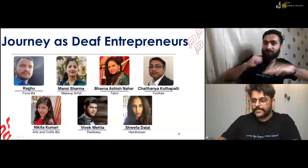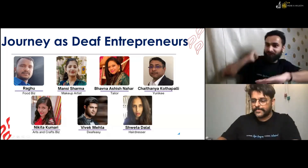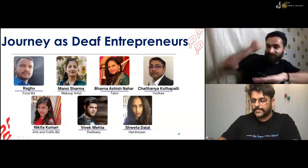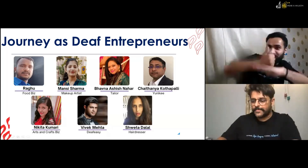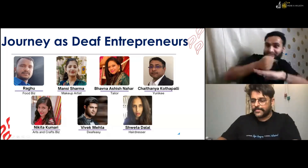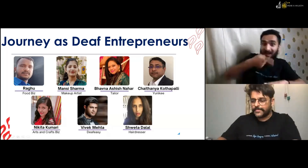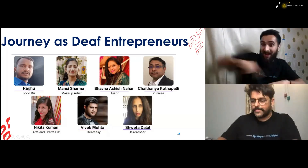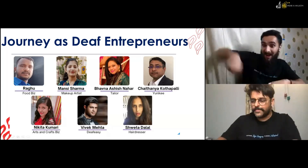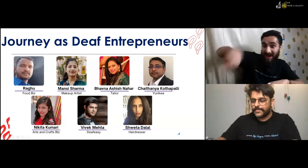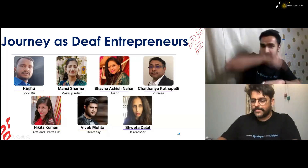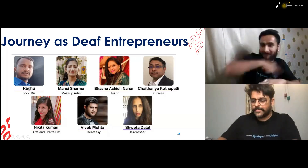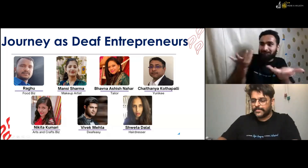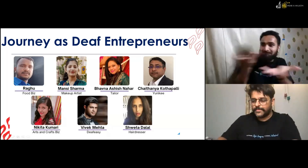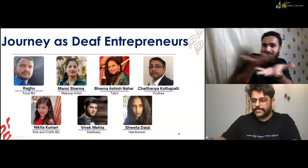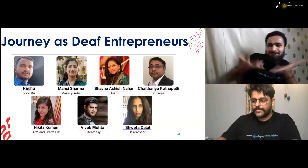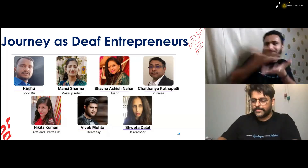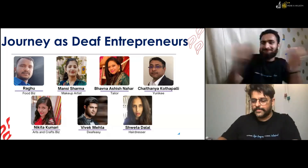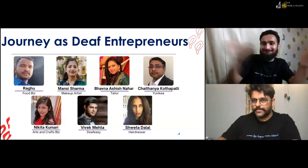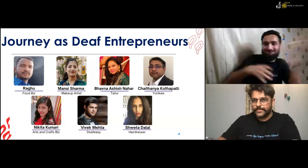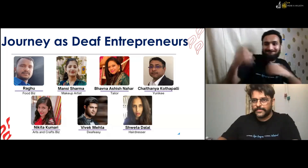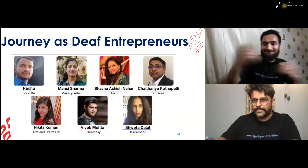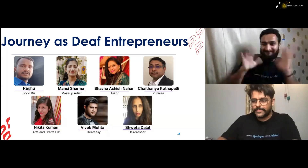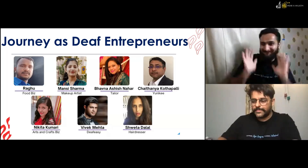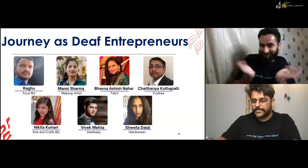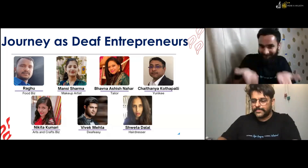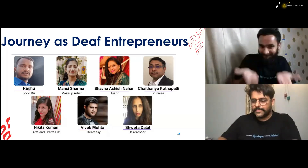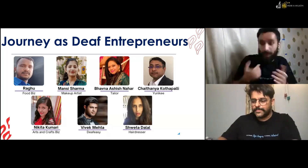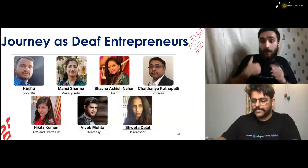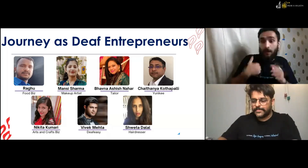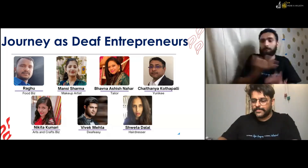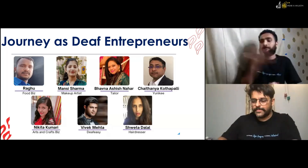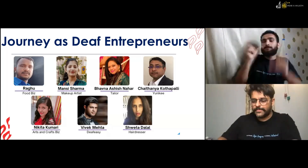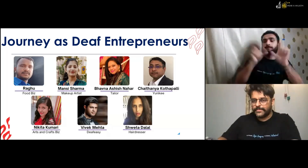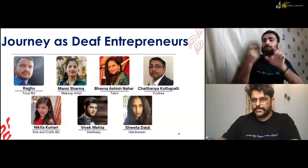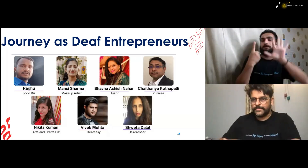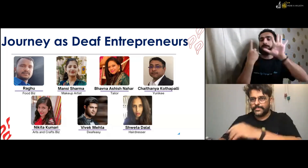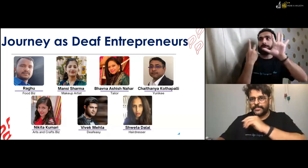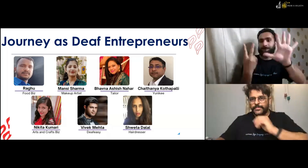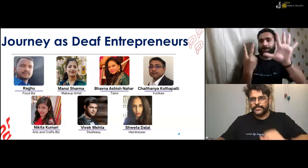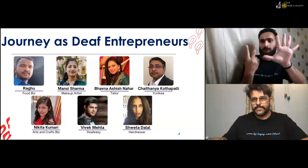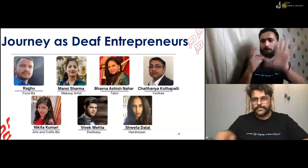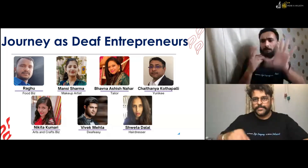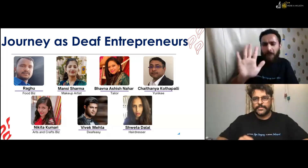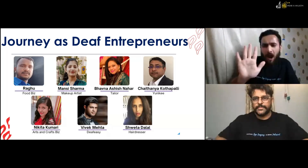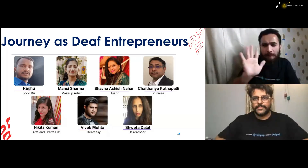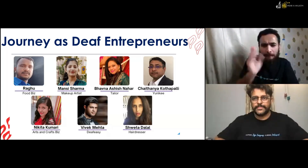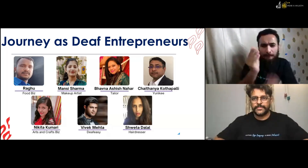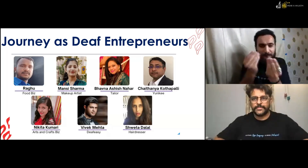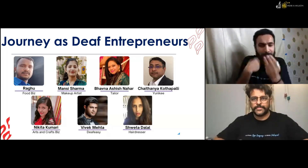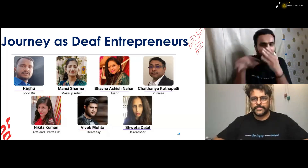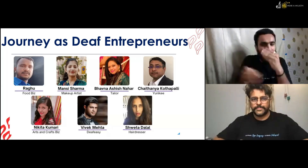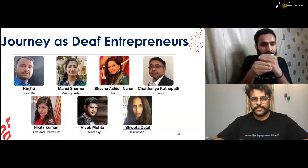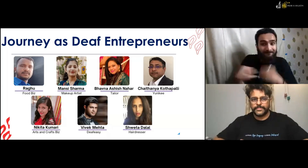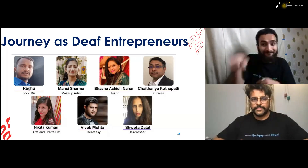wherein we have deaf people who have set up their business come in and share in their ideas. And we have a total